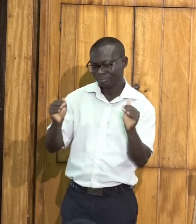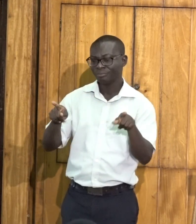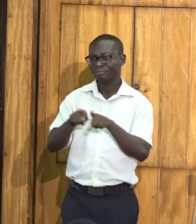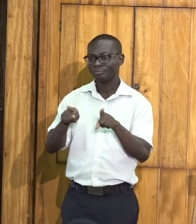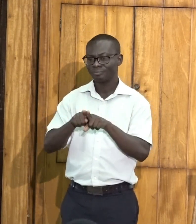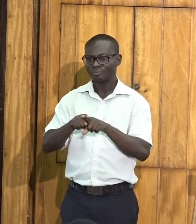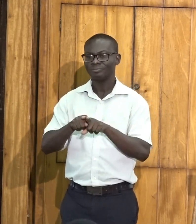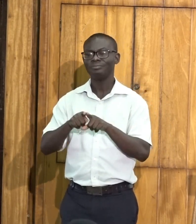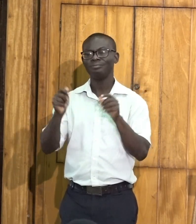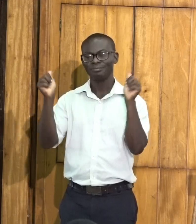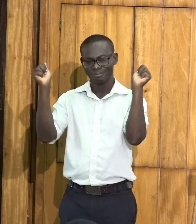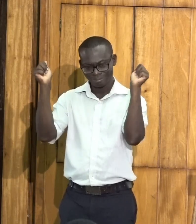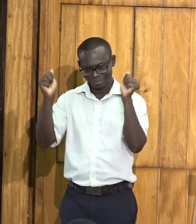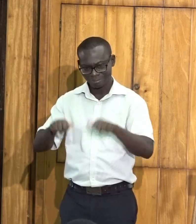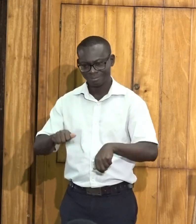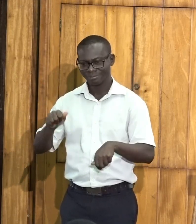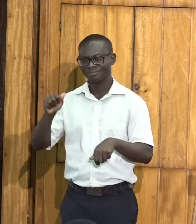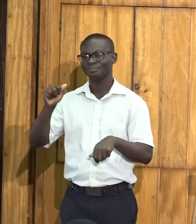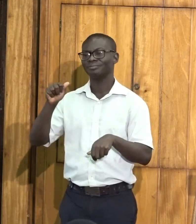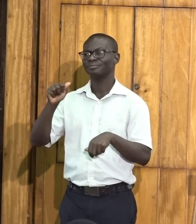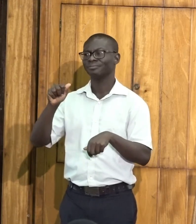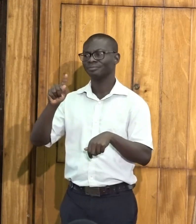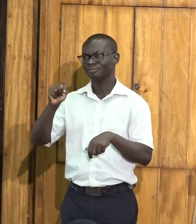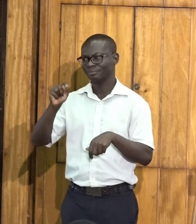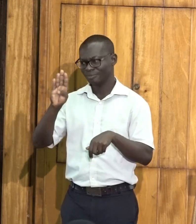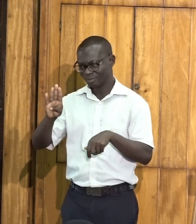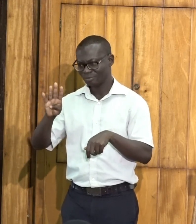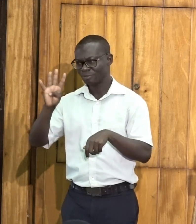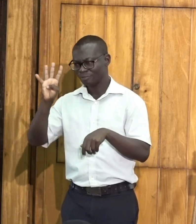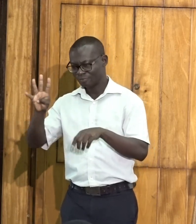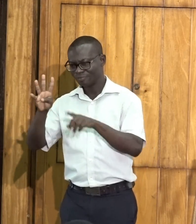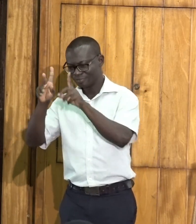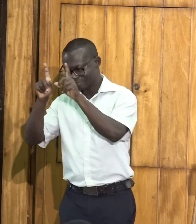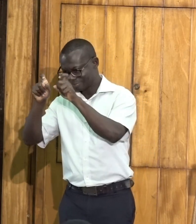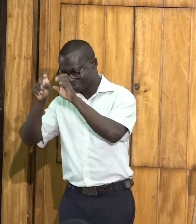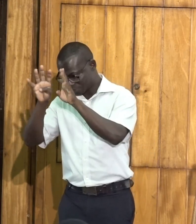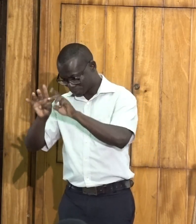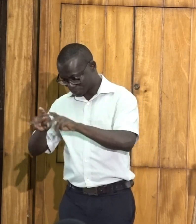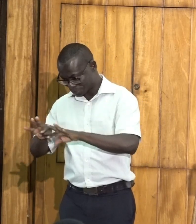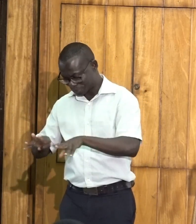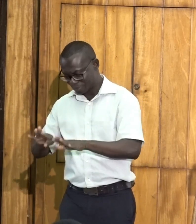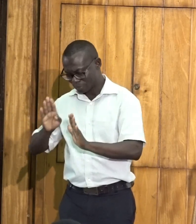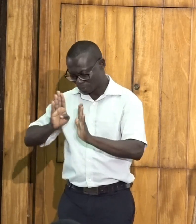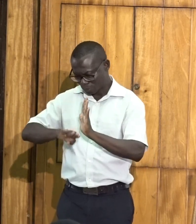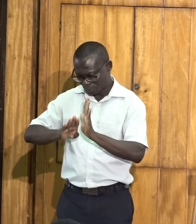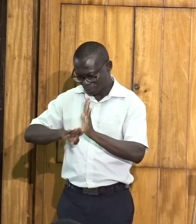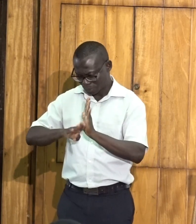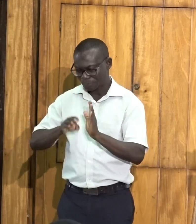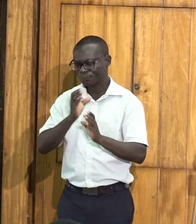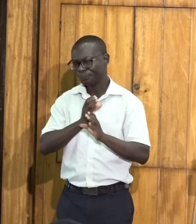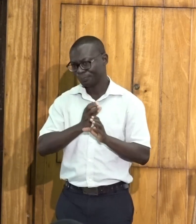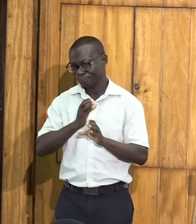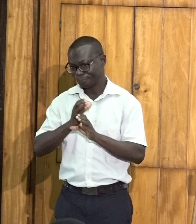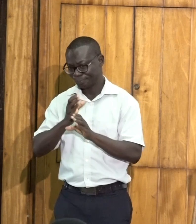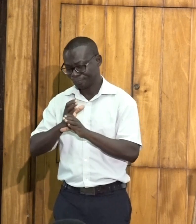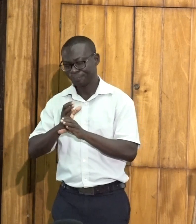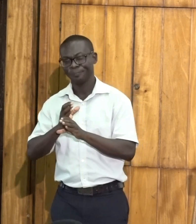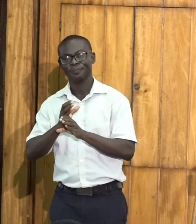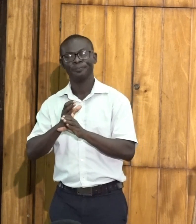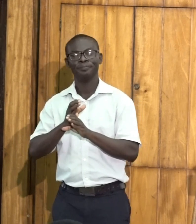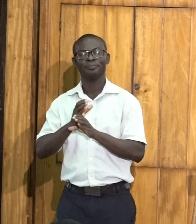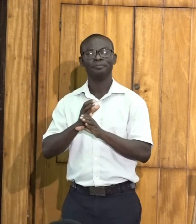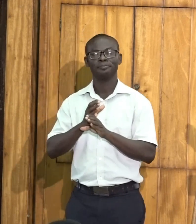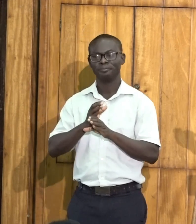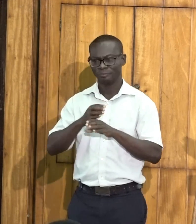do CD4 testing, rapid testing at the lowest levels of care. That is work which is